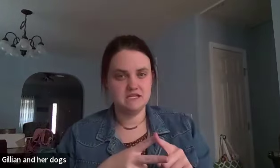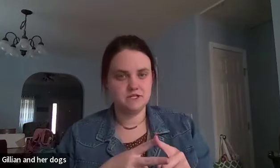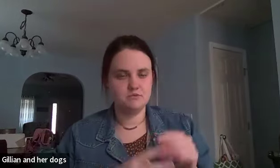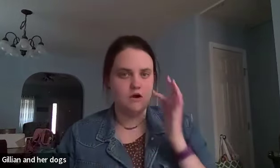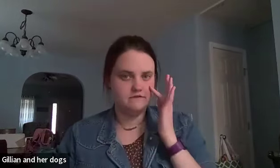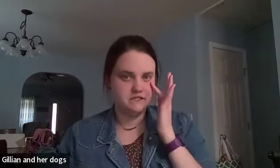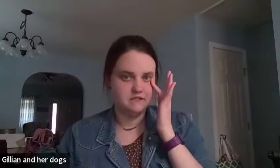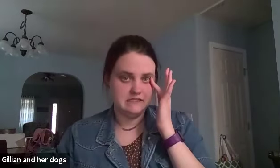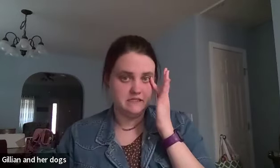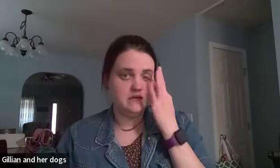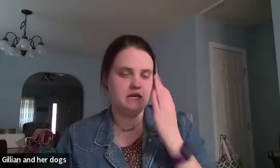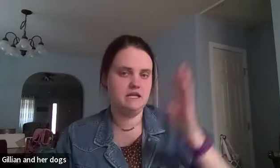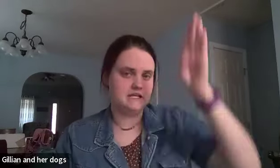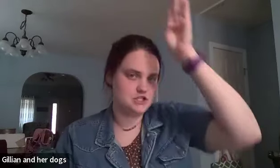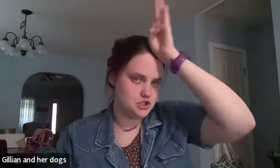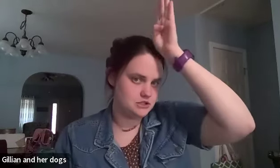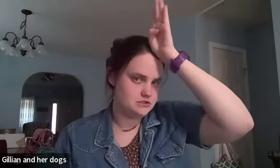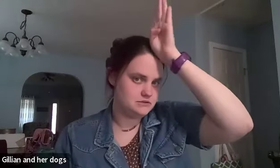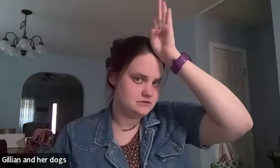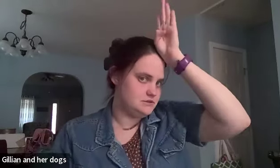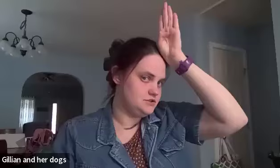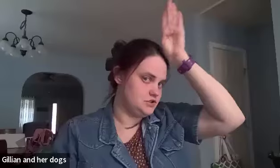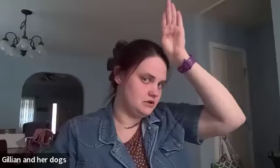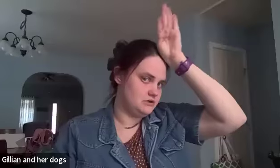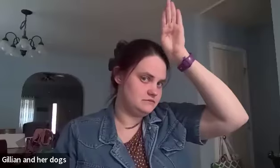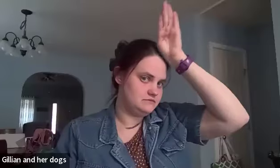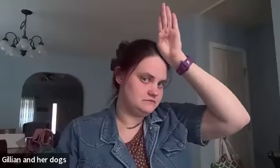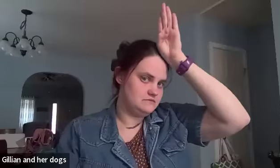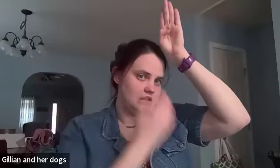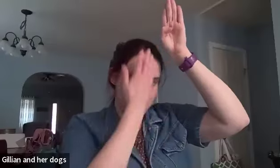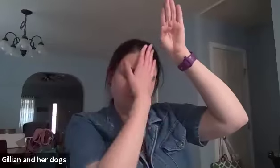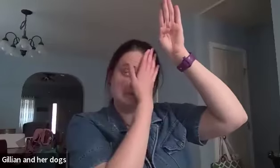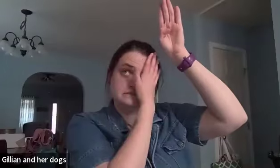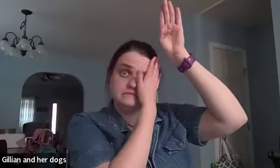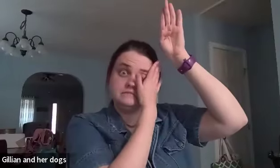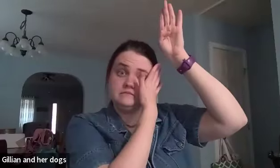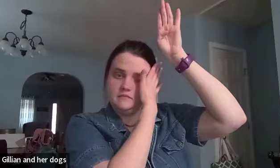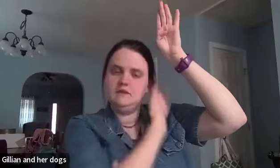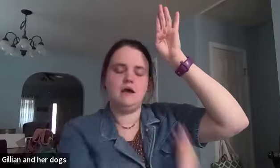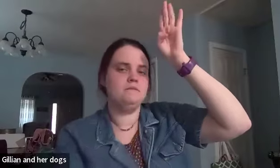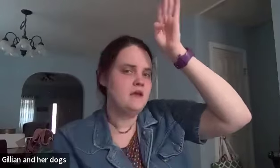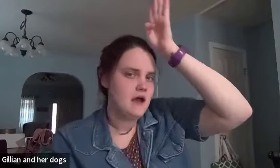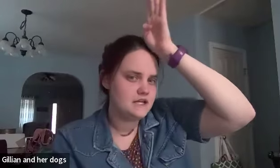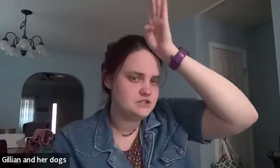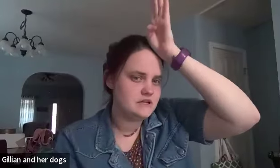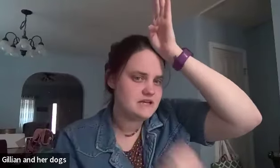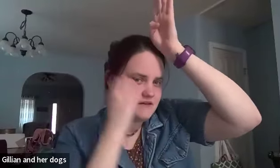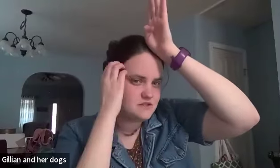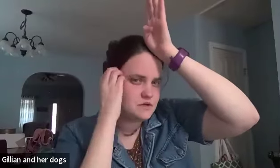that is much more often seen, and it is shark. Shark. Okay. Now, I do like to have this